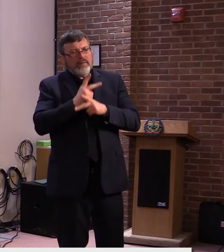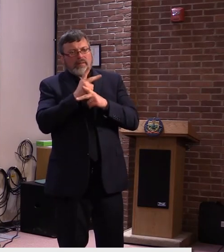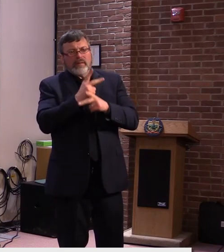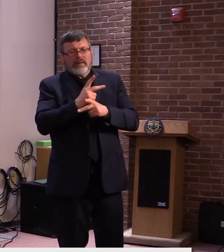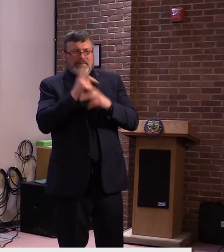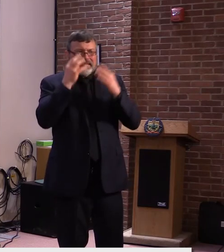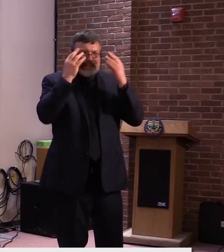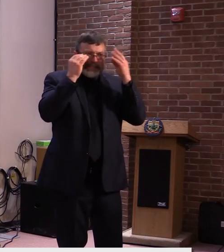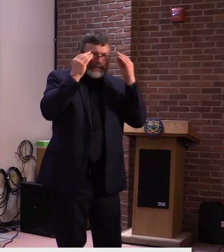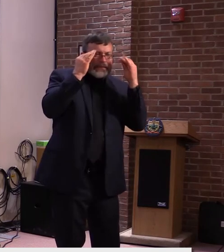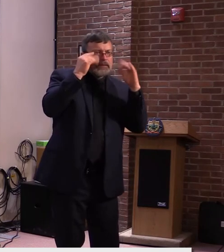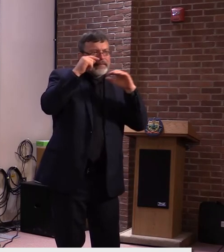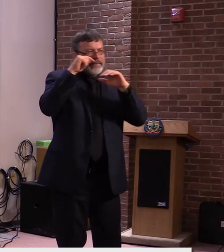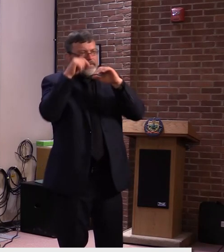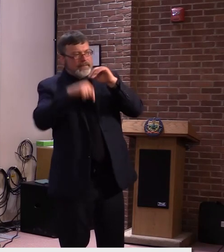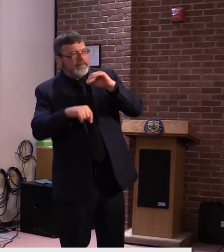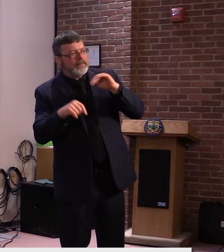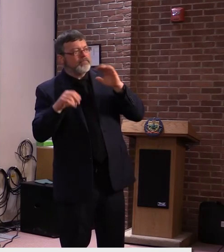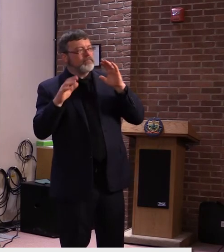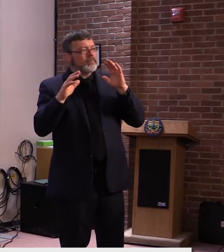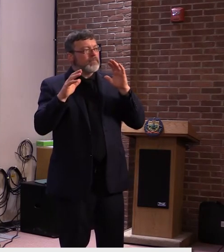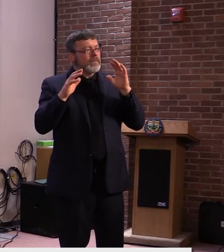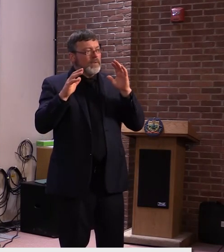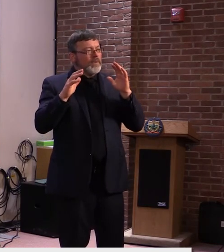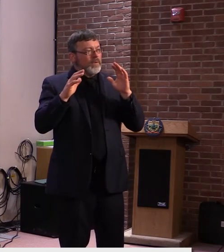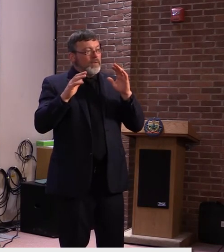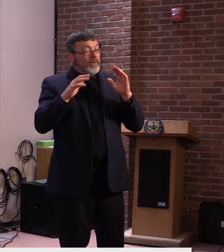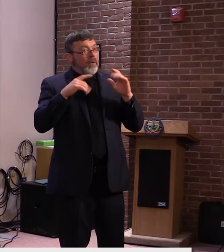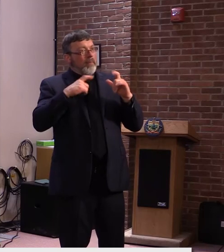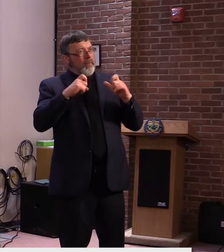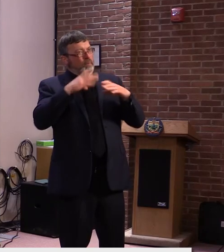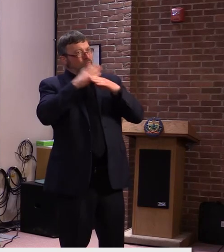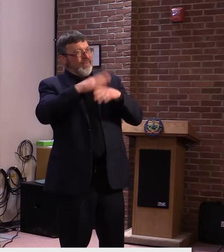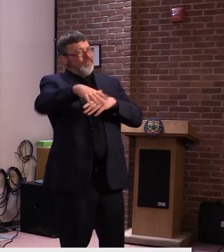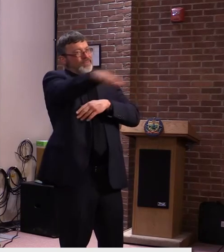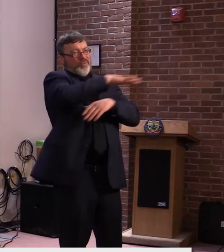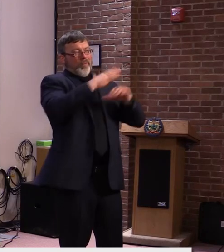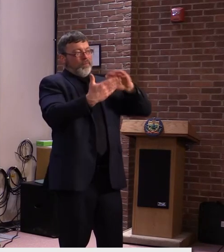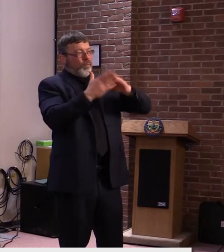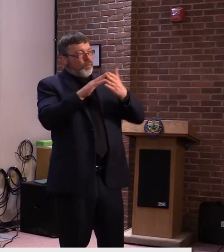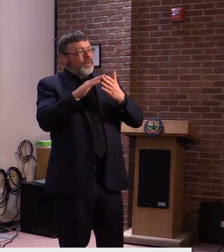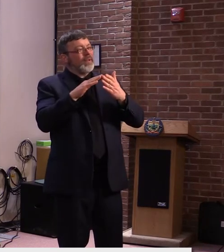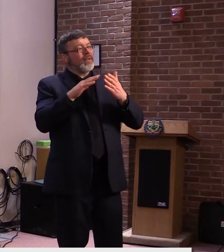address both the protection of our communities, but also the rights